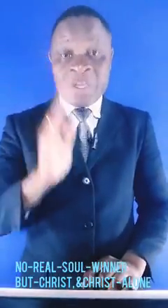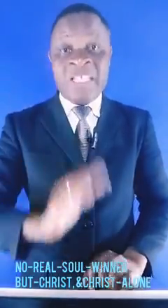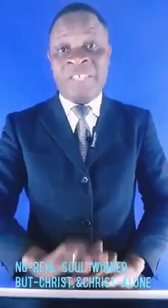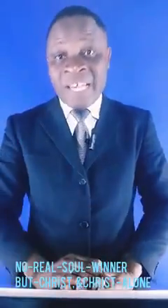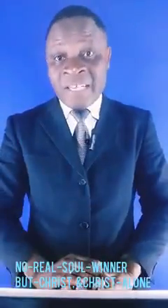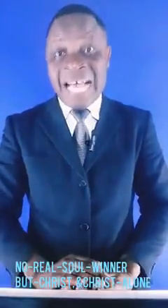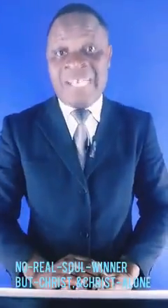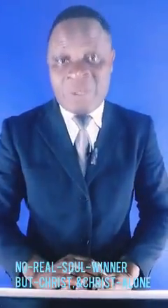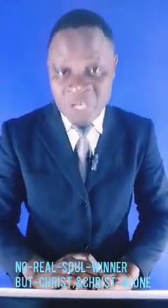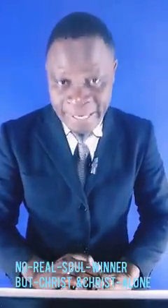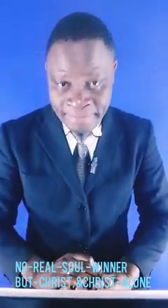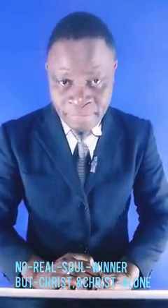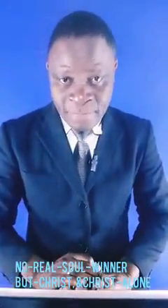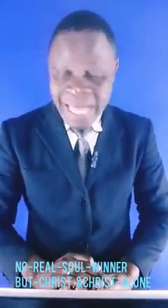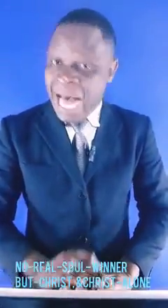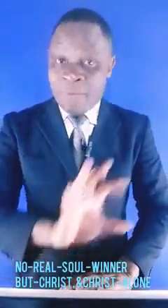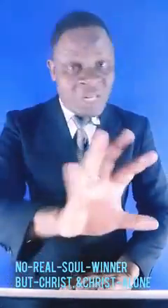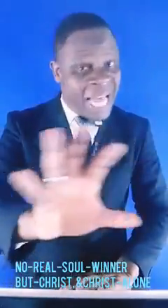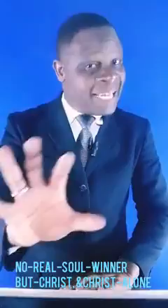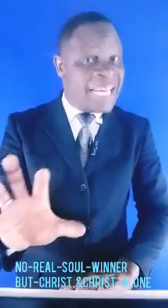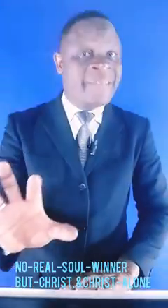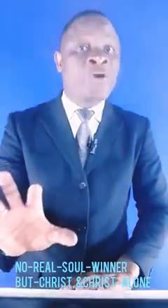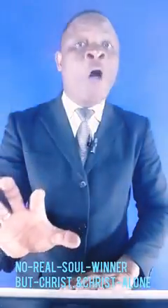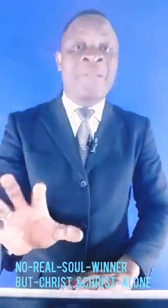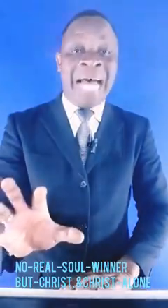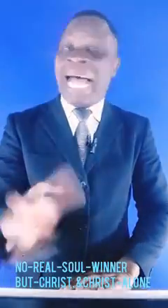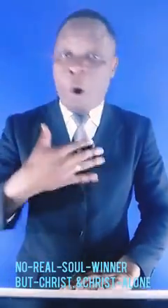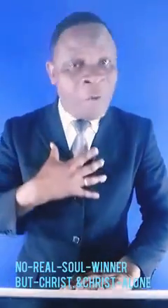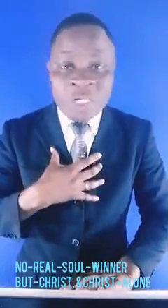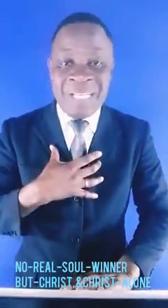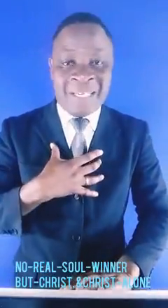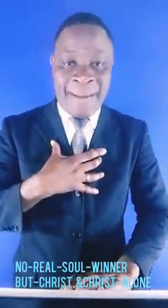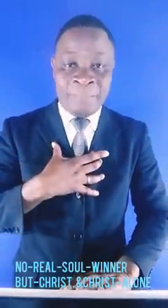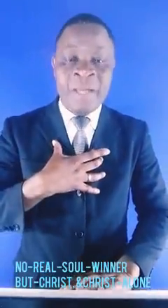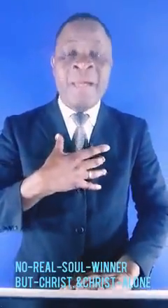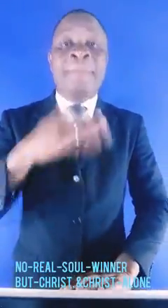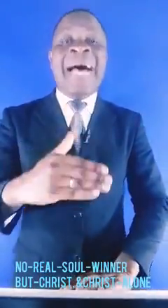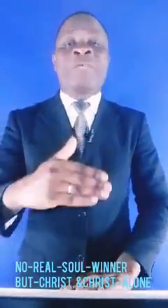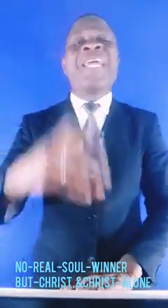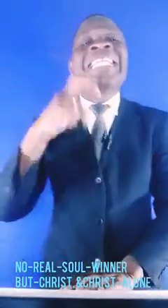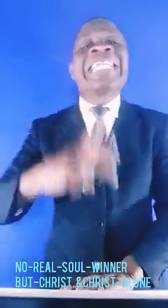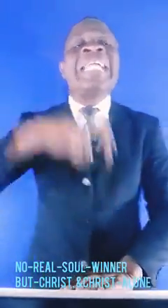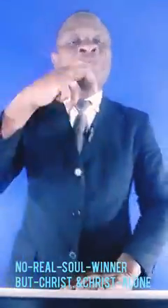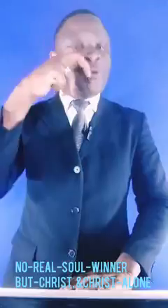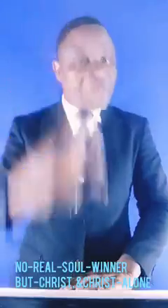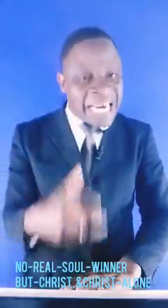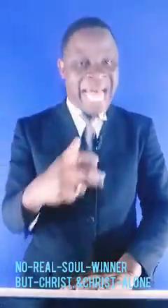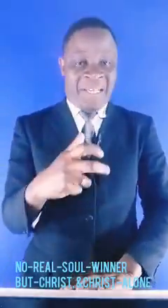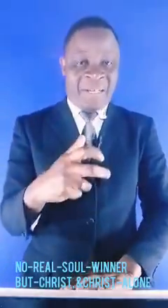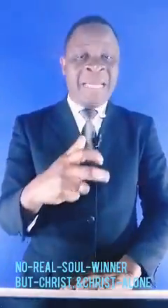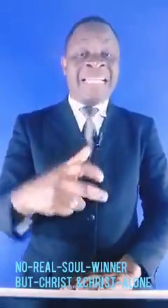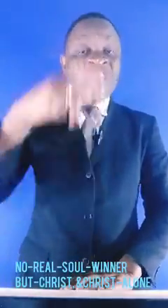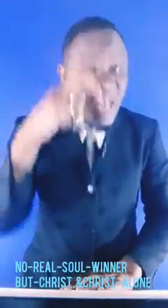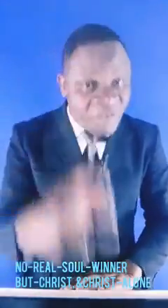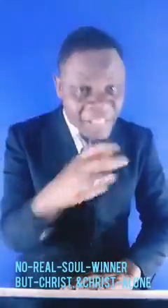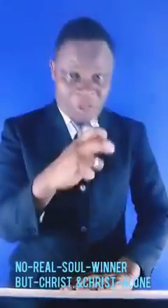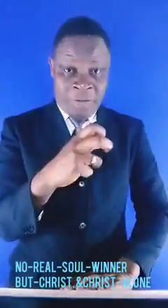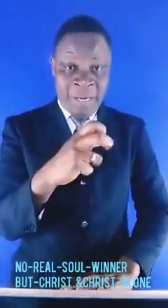receive Jesus at a crusade. I'm not saying there's anything wrong with that. I always do the same. But we need to realize that salvation